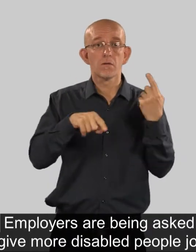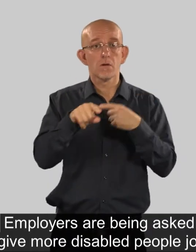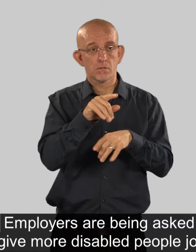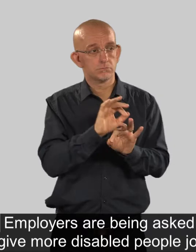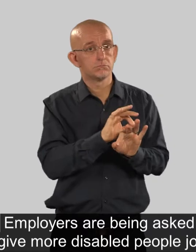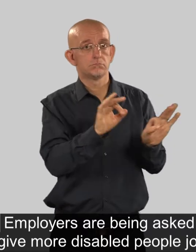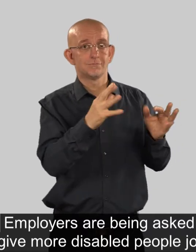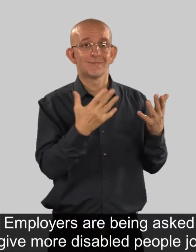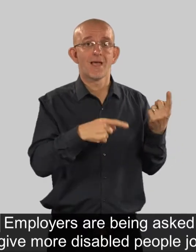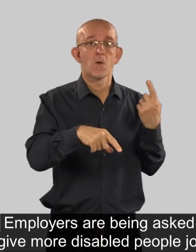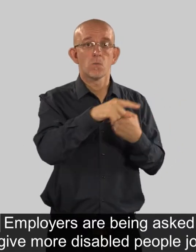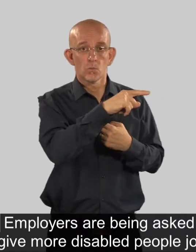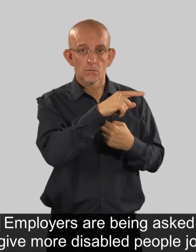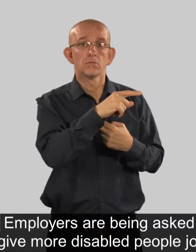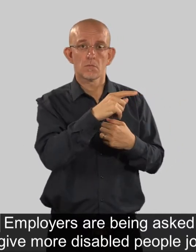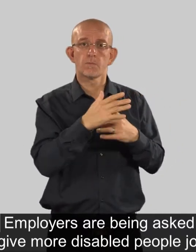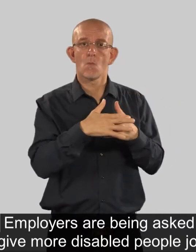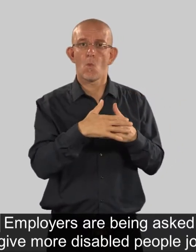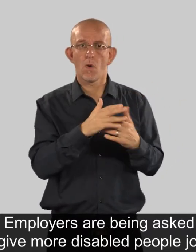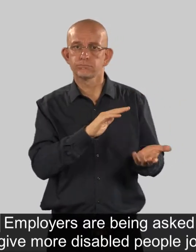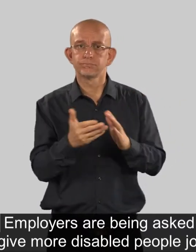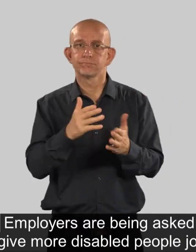Employers have been asked to give more disabled people jobs.